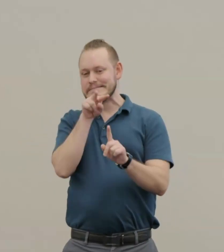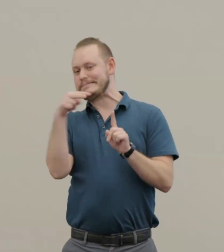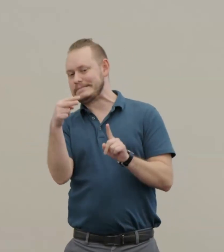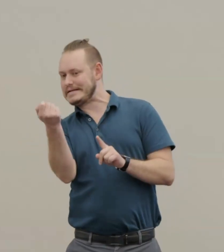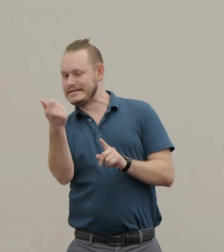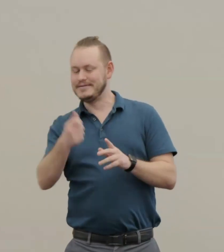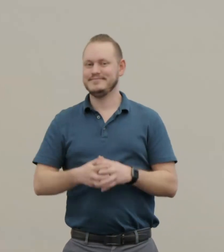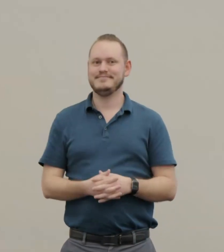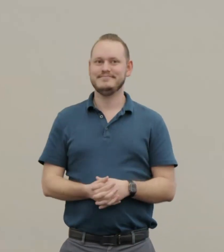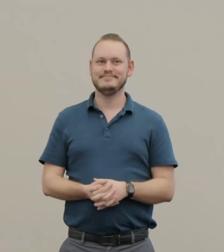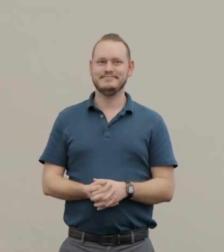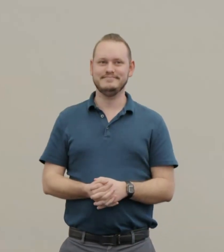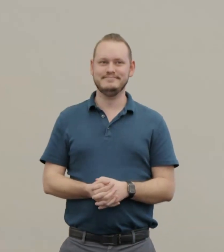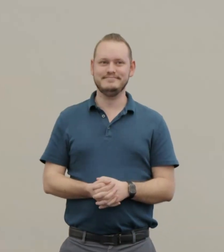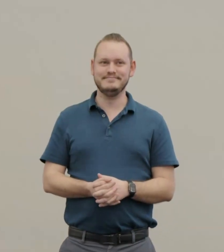spin on these.